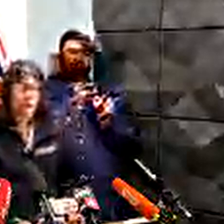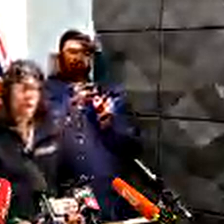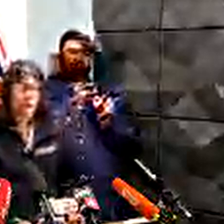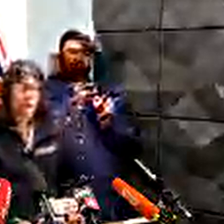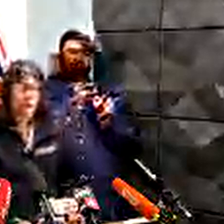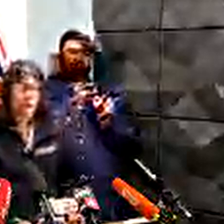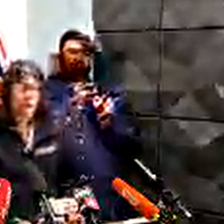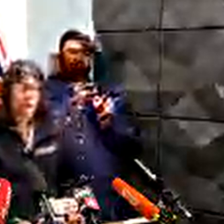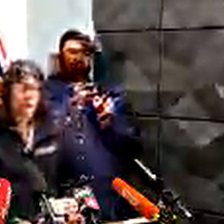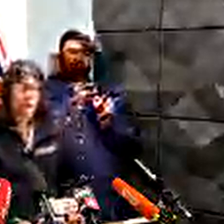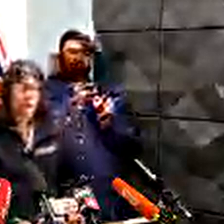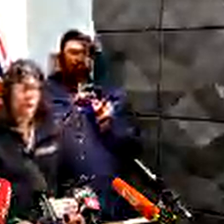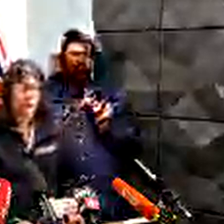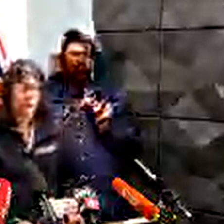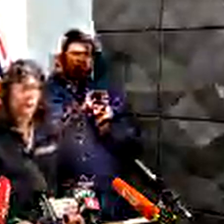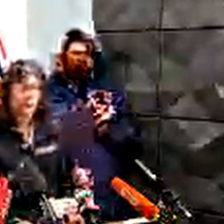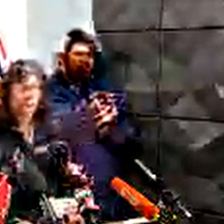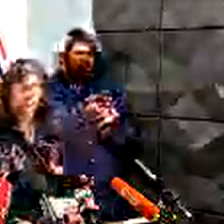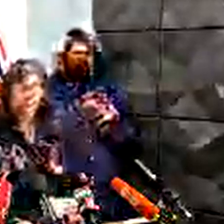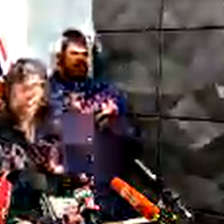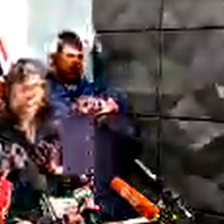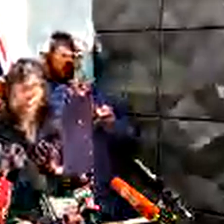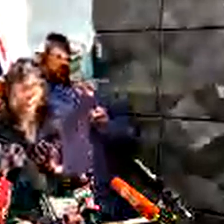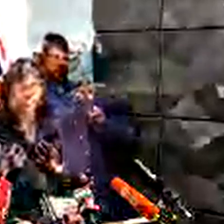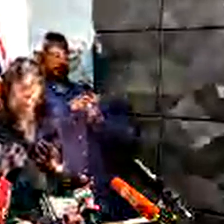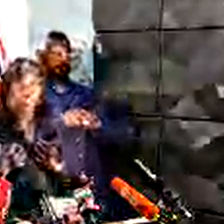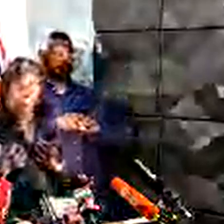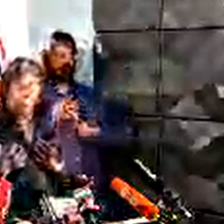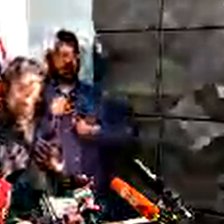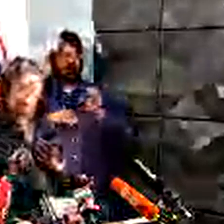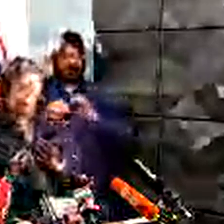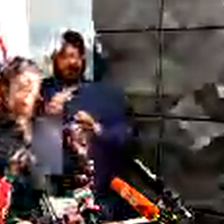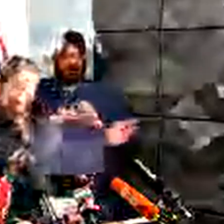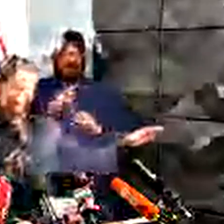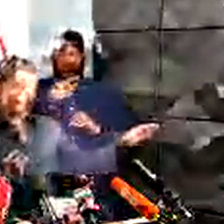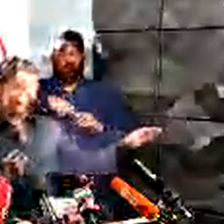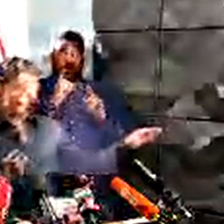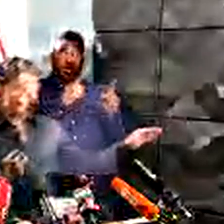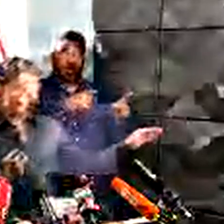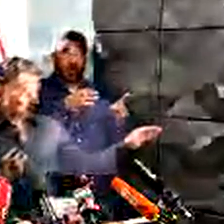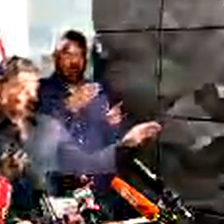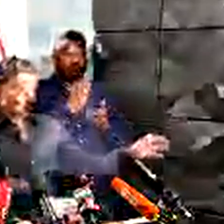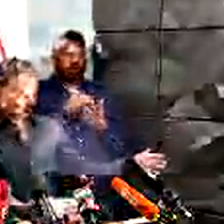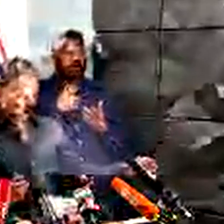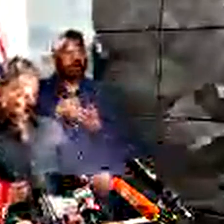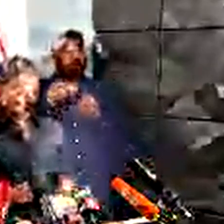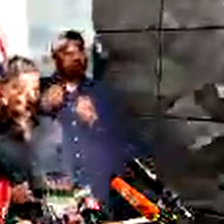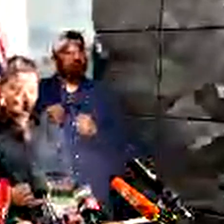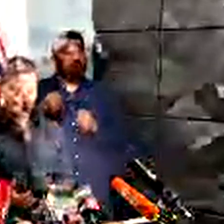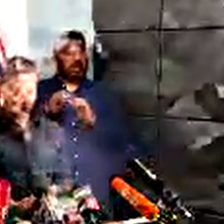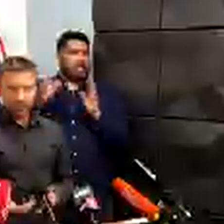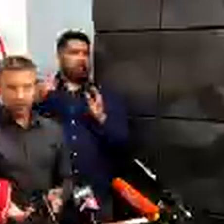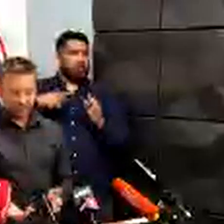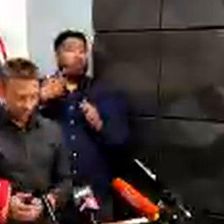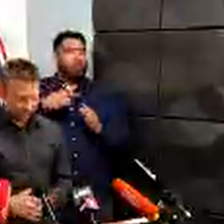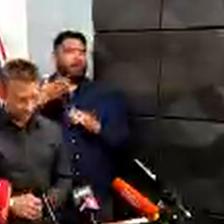access if we need to go. As scientists, we would need a strong reason to enter the yellow zones for the